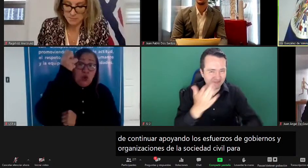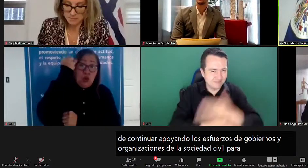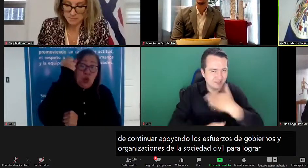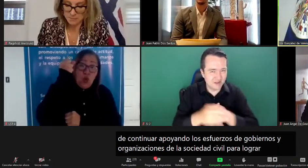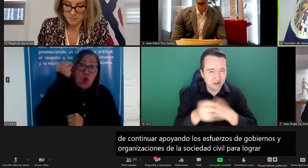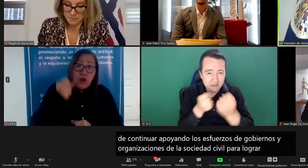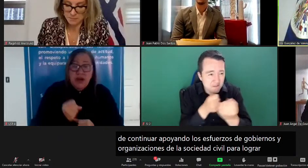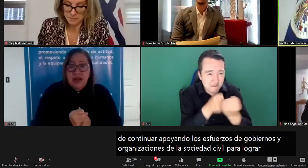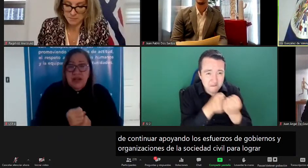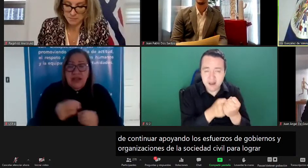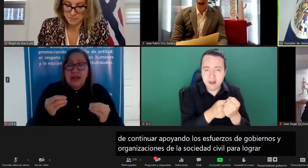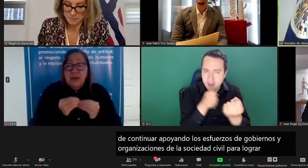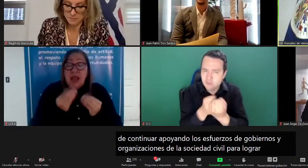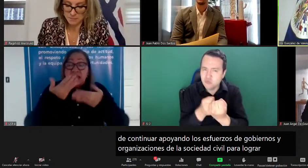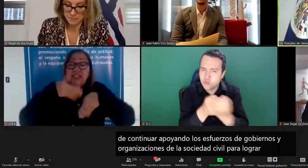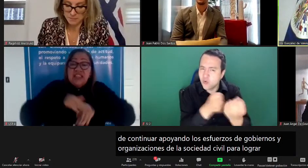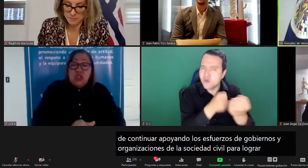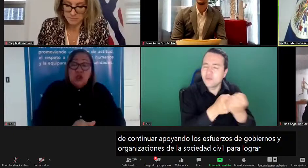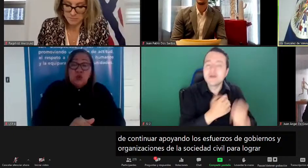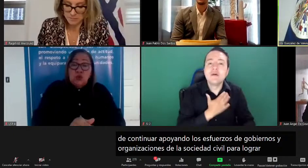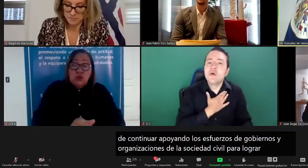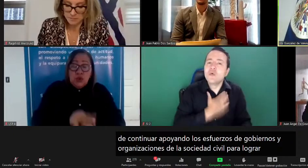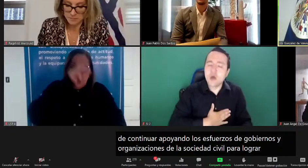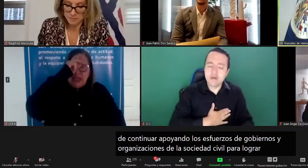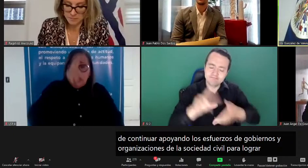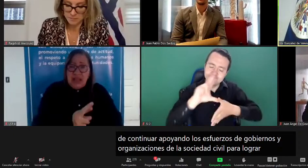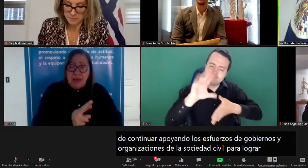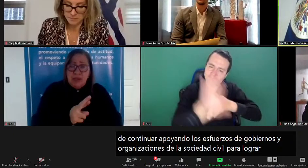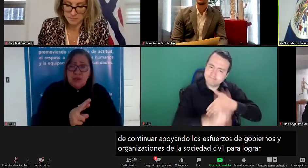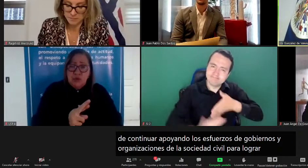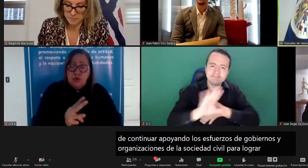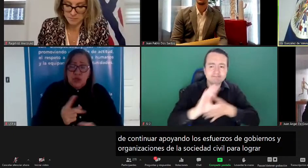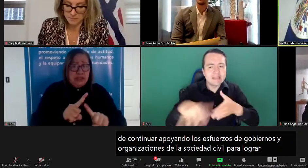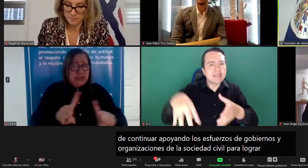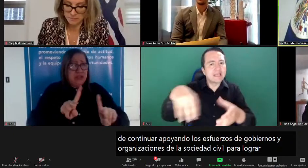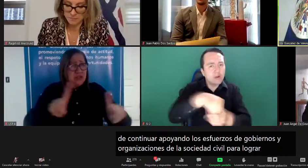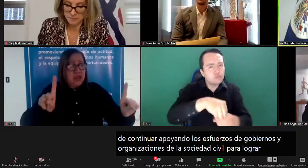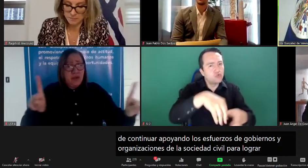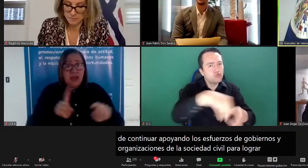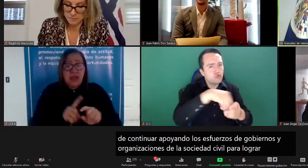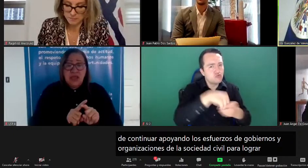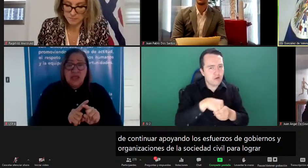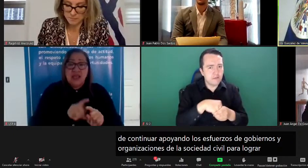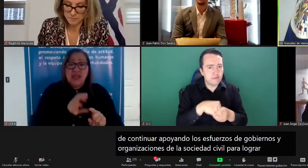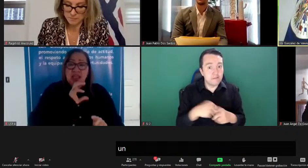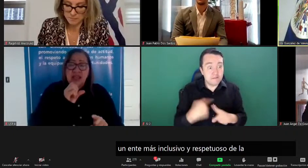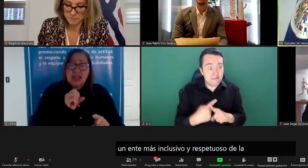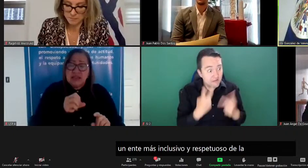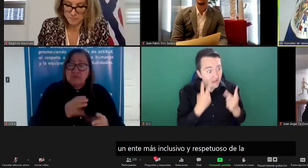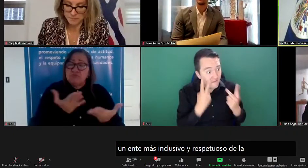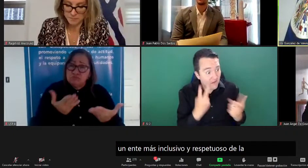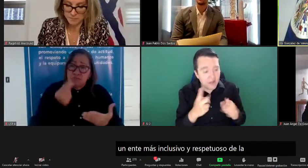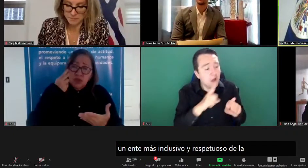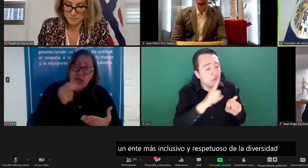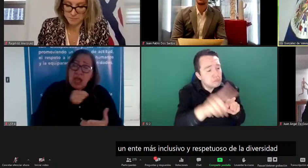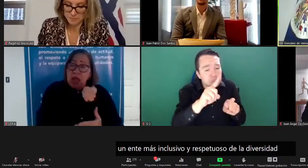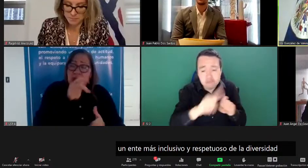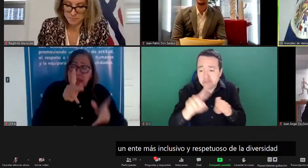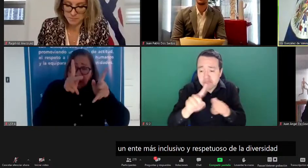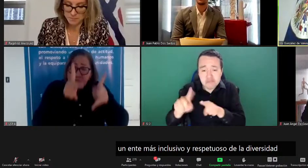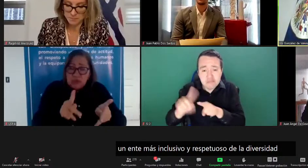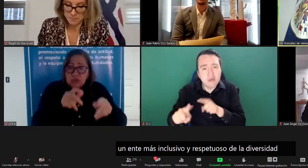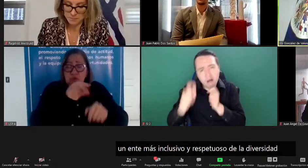cso so that we can have a more inclusive respectful continent which is